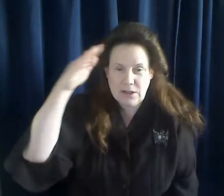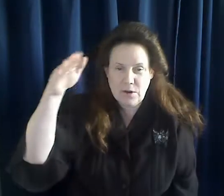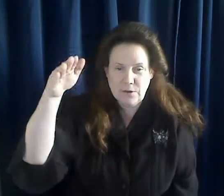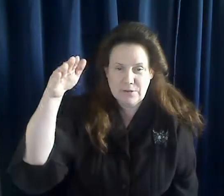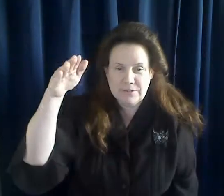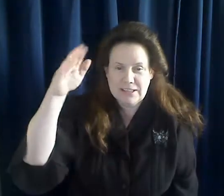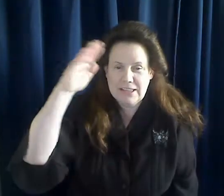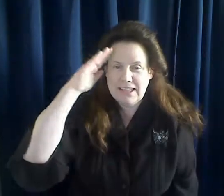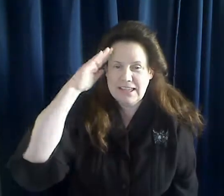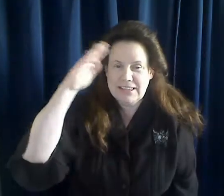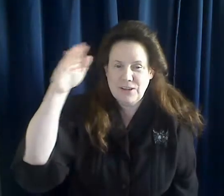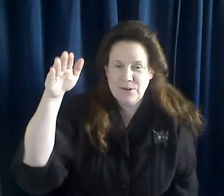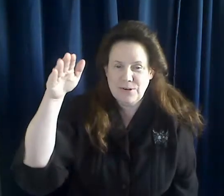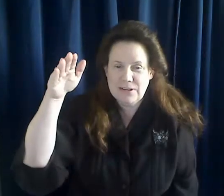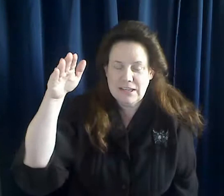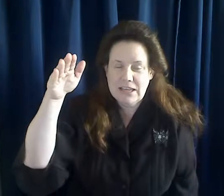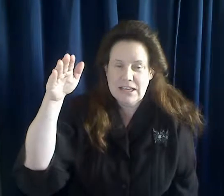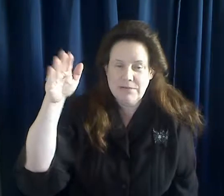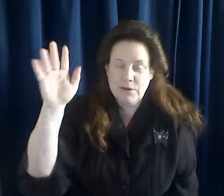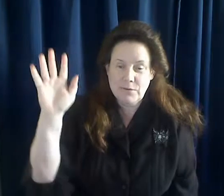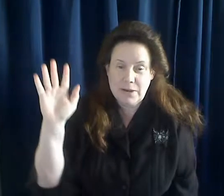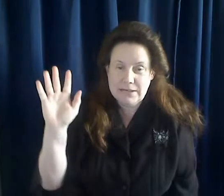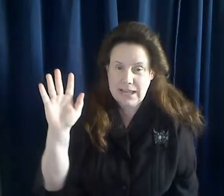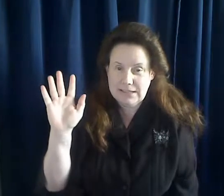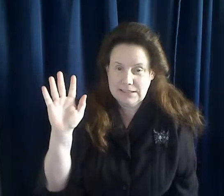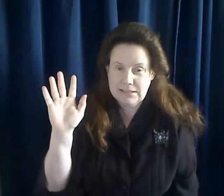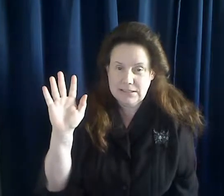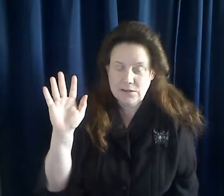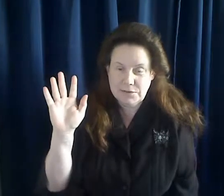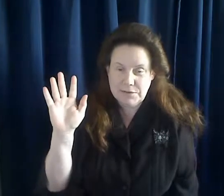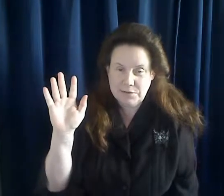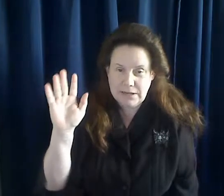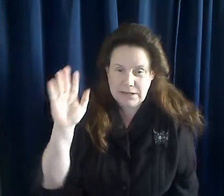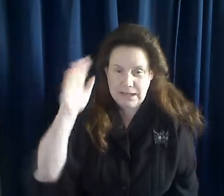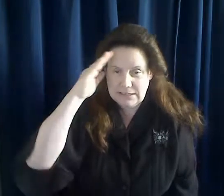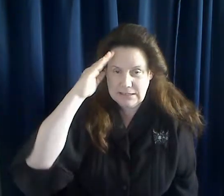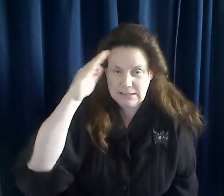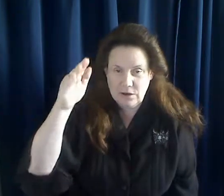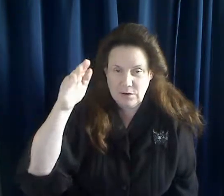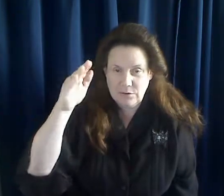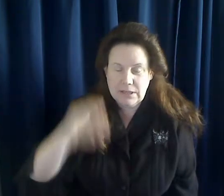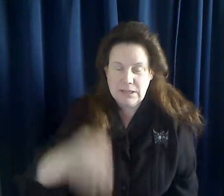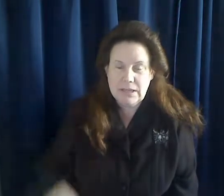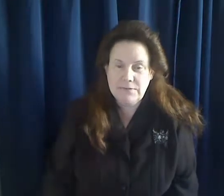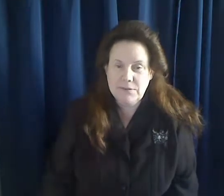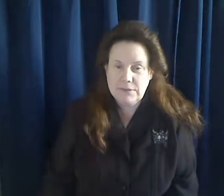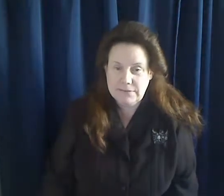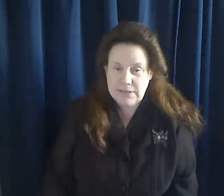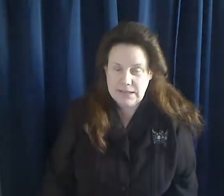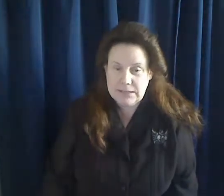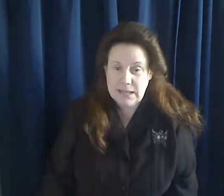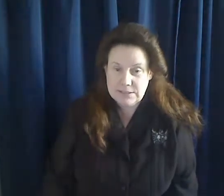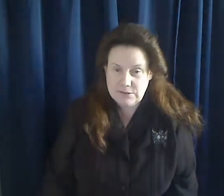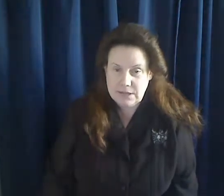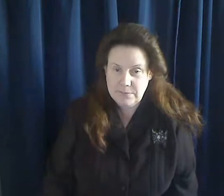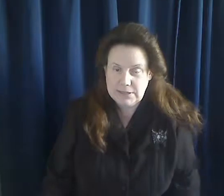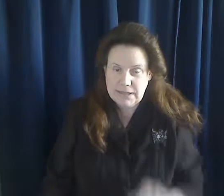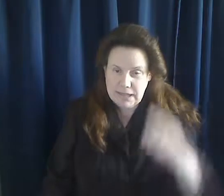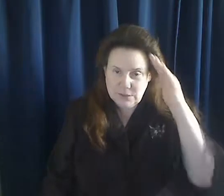hello. Hello. If you are right-handed, you use your right hand, hello. If you're left-handed as your dominant hand, you would